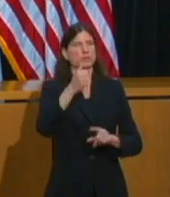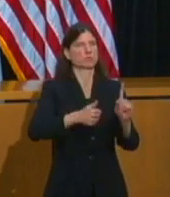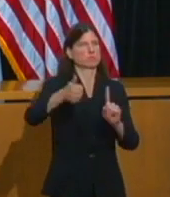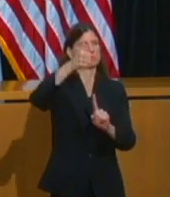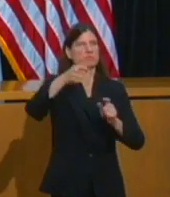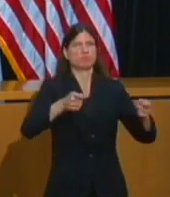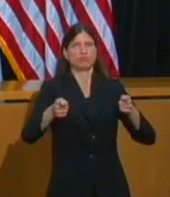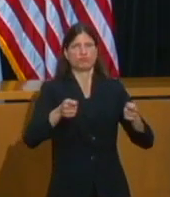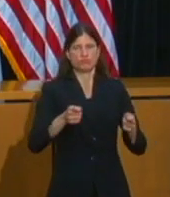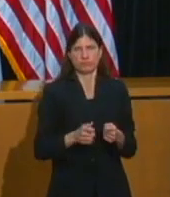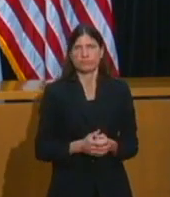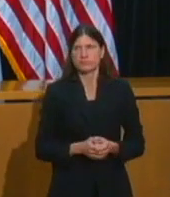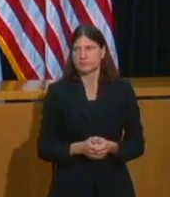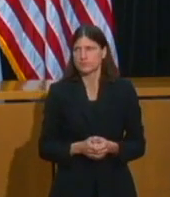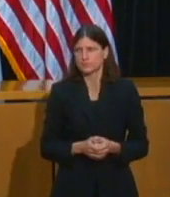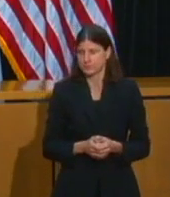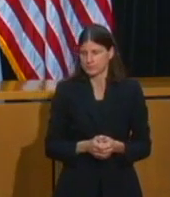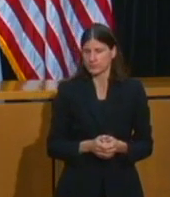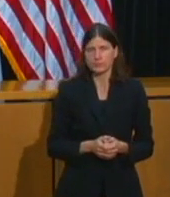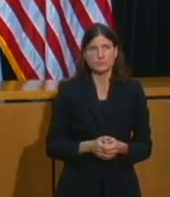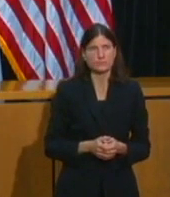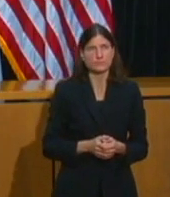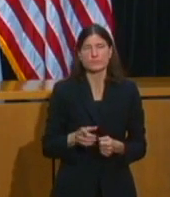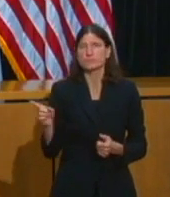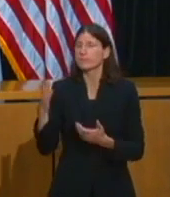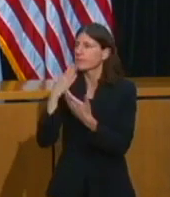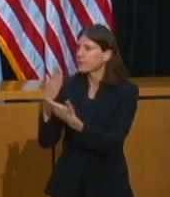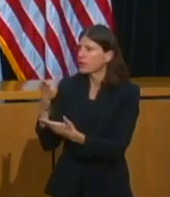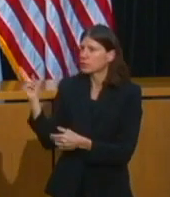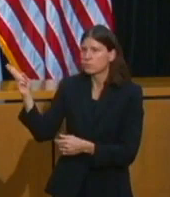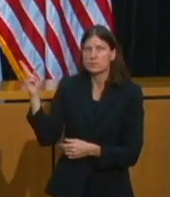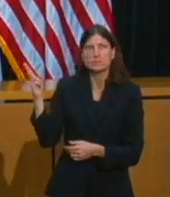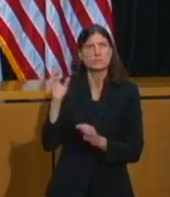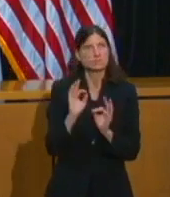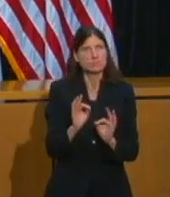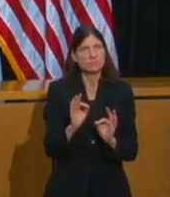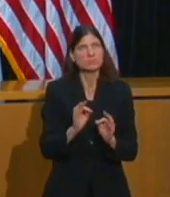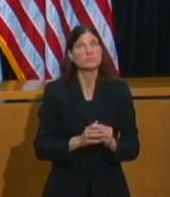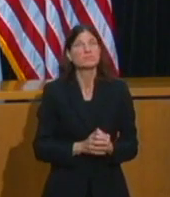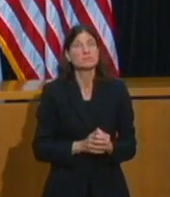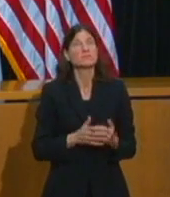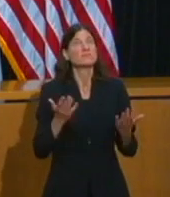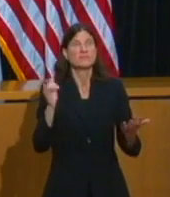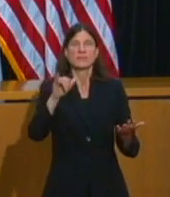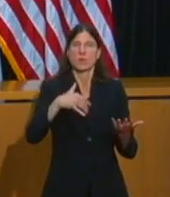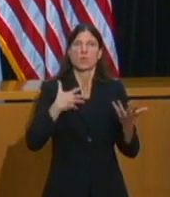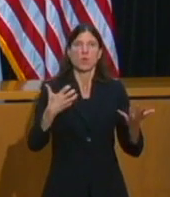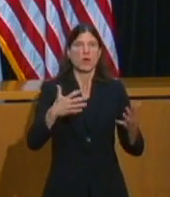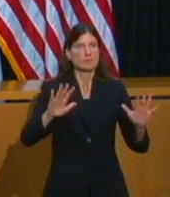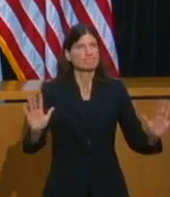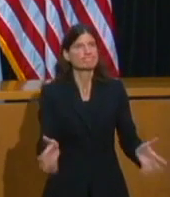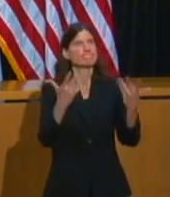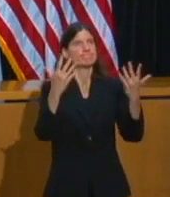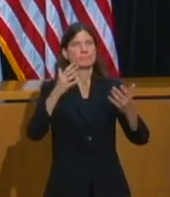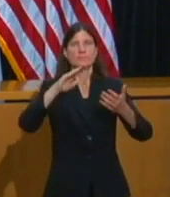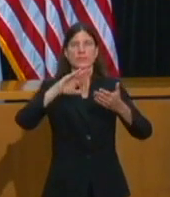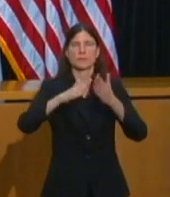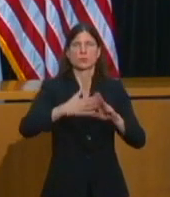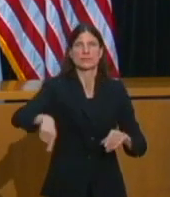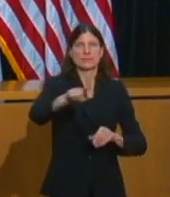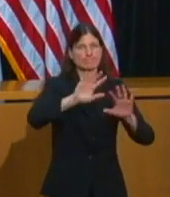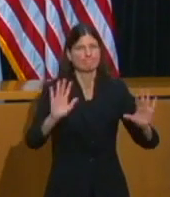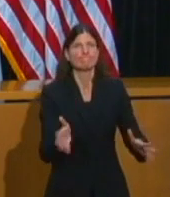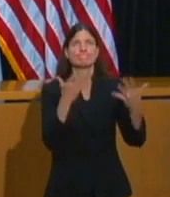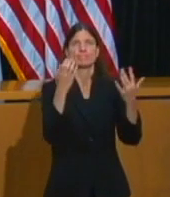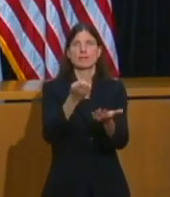Thank you, Lieutenant Governor. As we work to reopen the Massachusetts economy safely, we continue to partner with the business community to